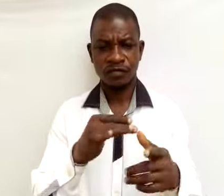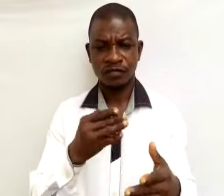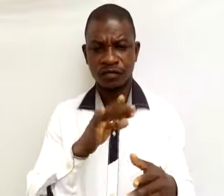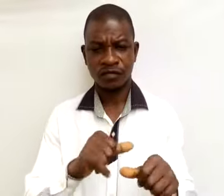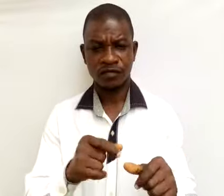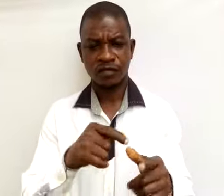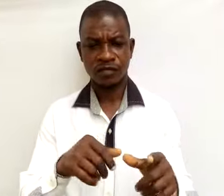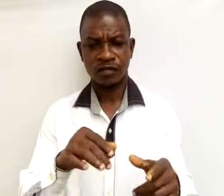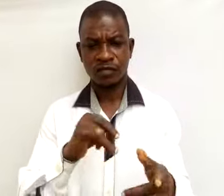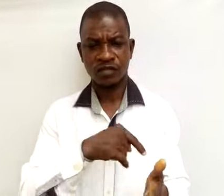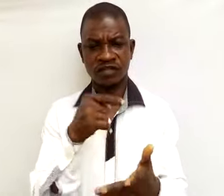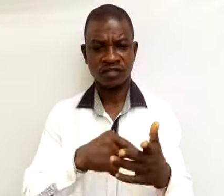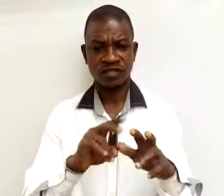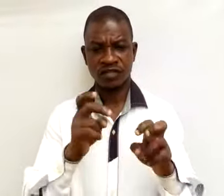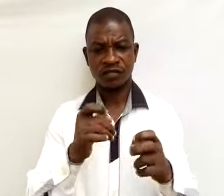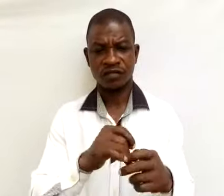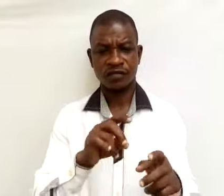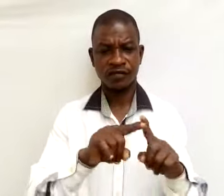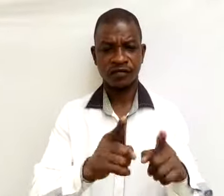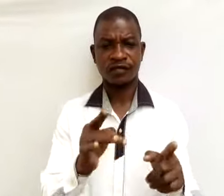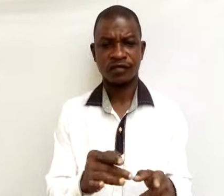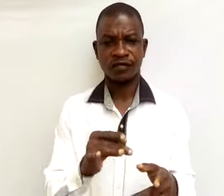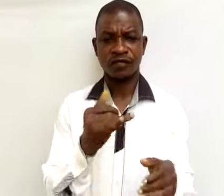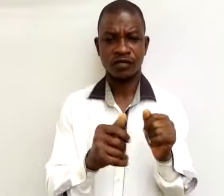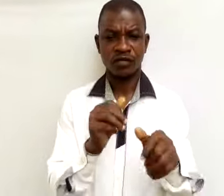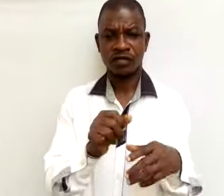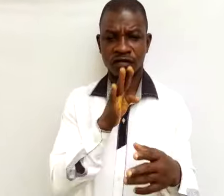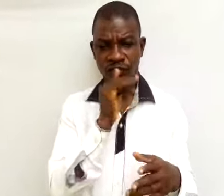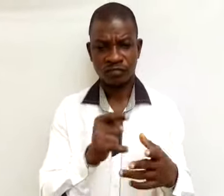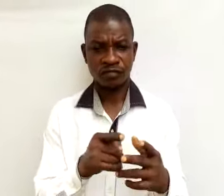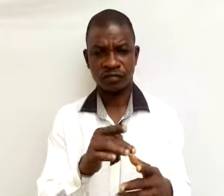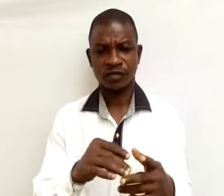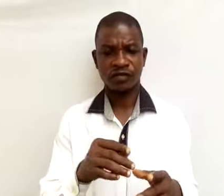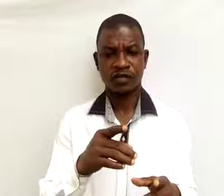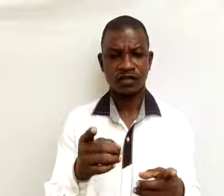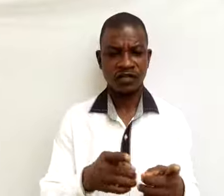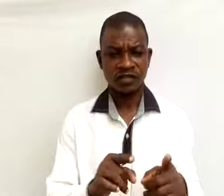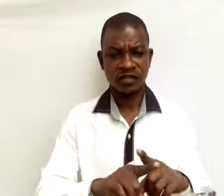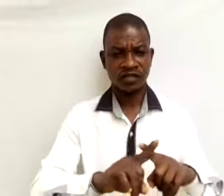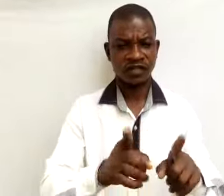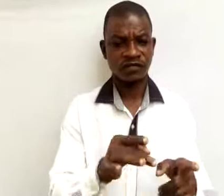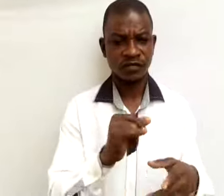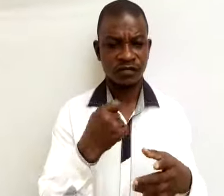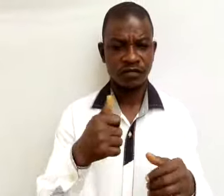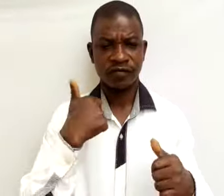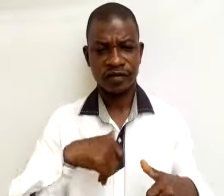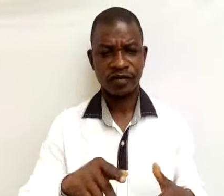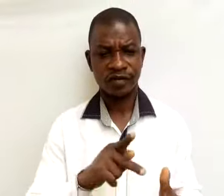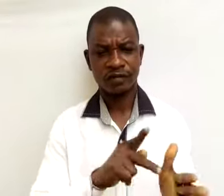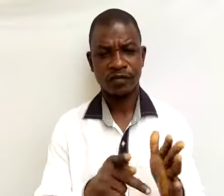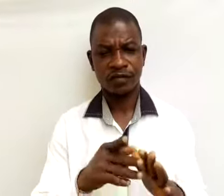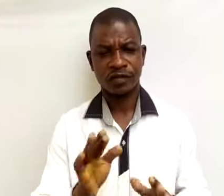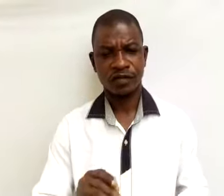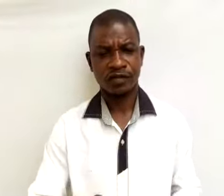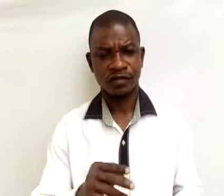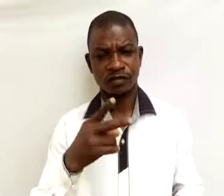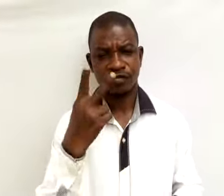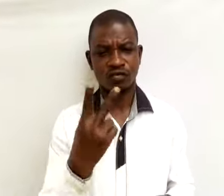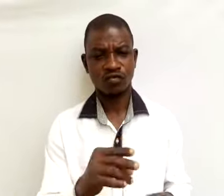This is the type of variation which can bring about the division of any population into two or more